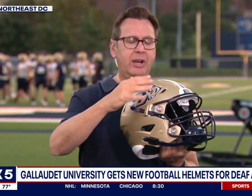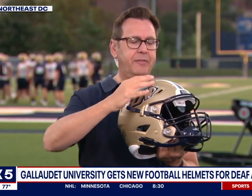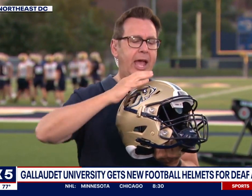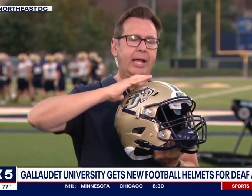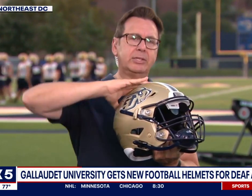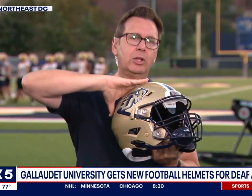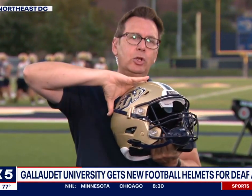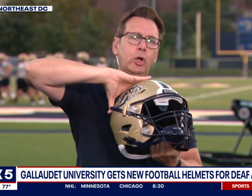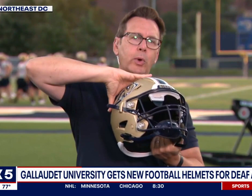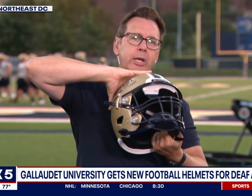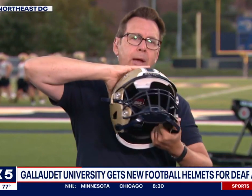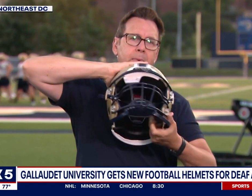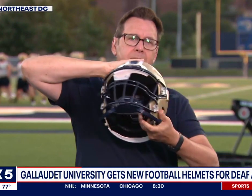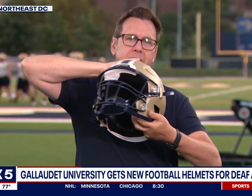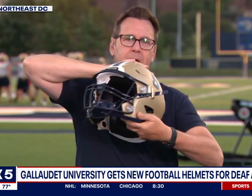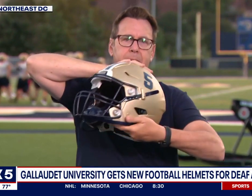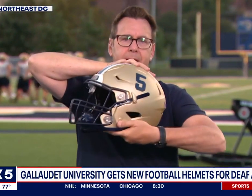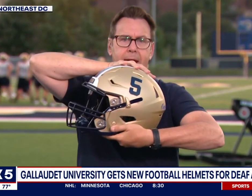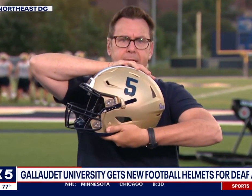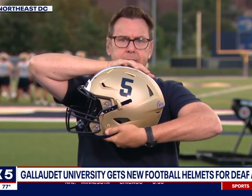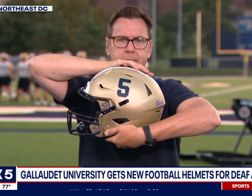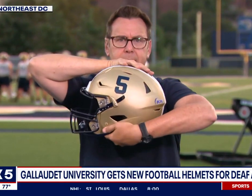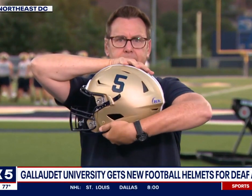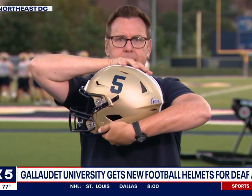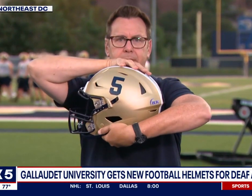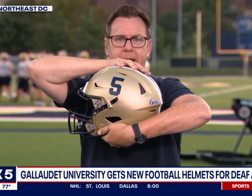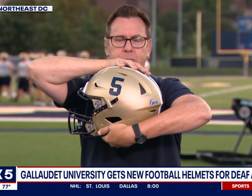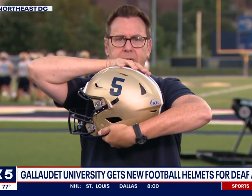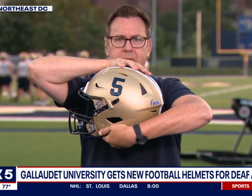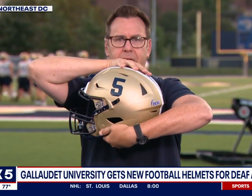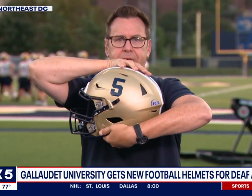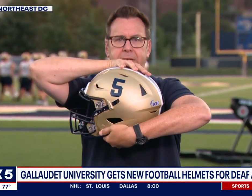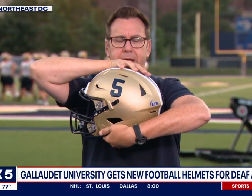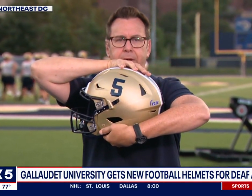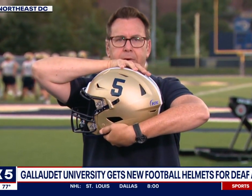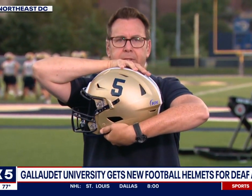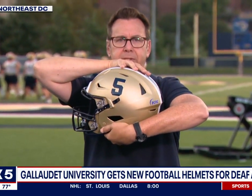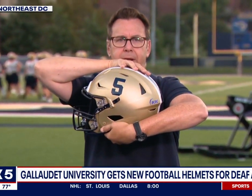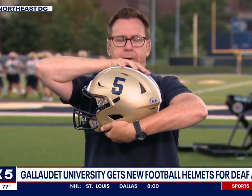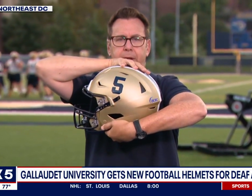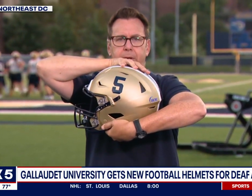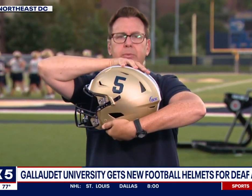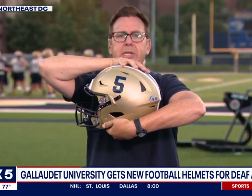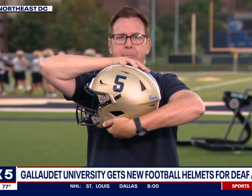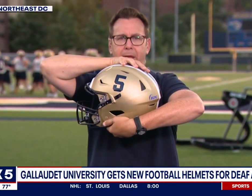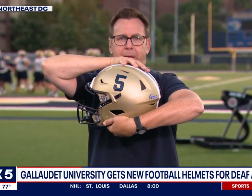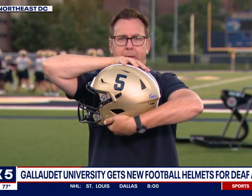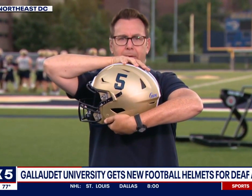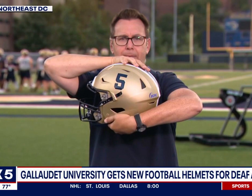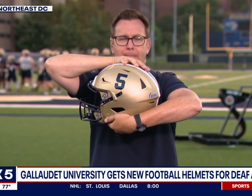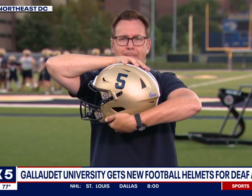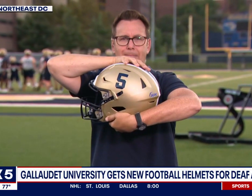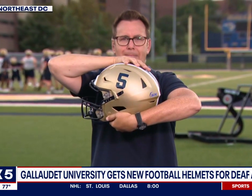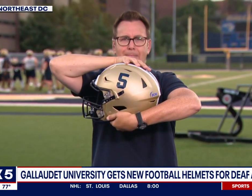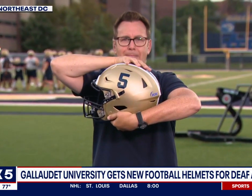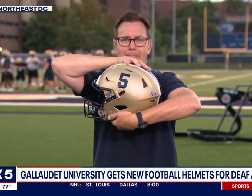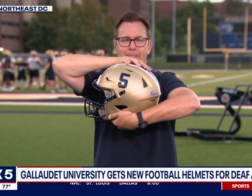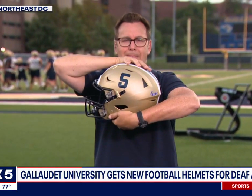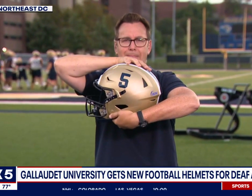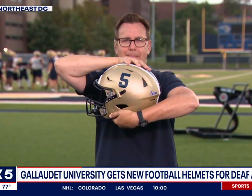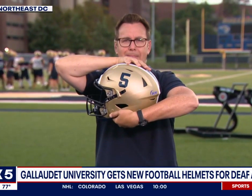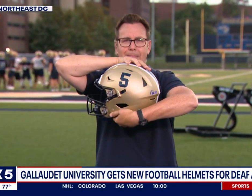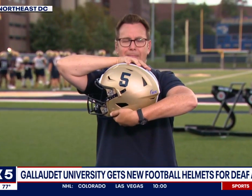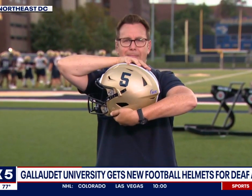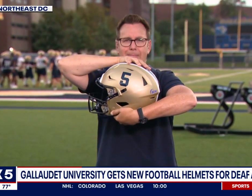that isn't enough, guys, look what number this helmet has. That's reason enough to get down here on Saturday, and we'll send it back into you. I love